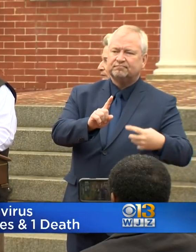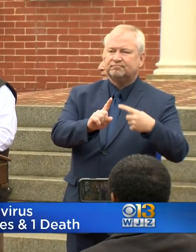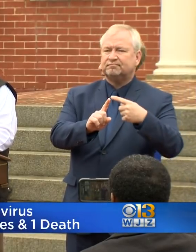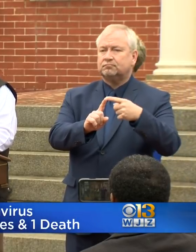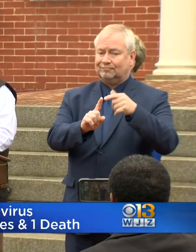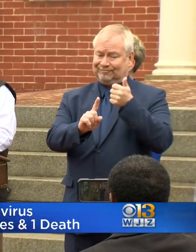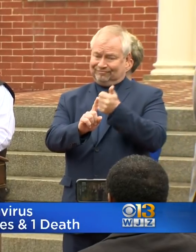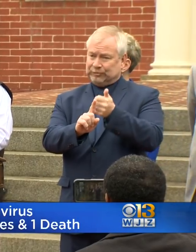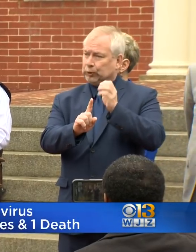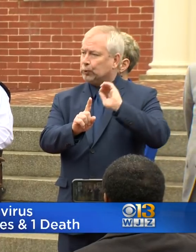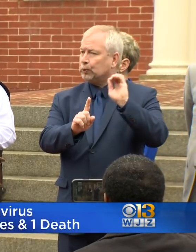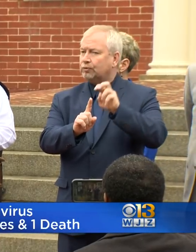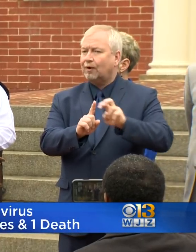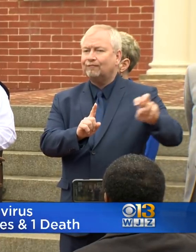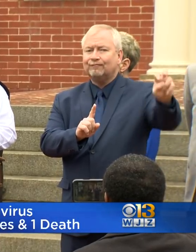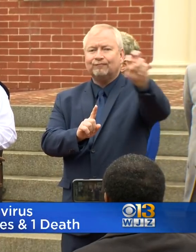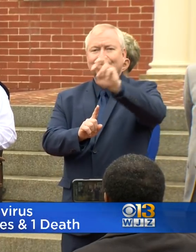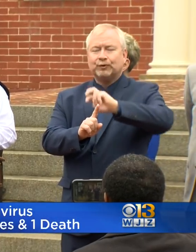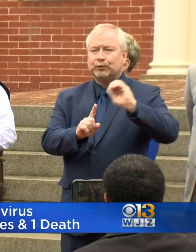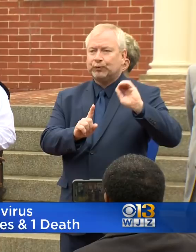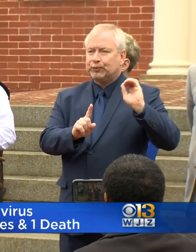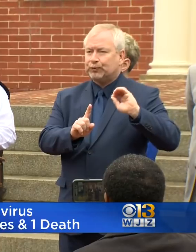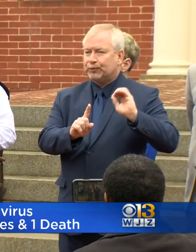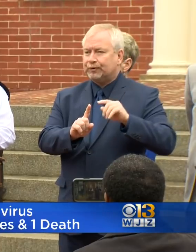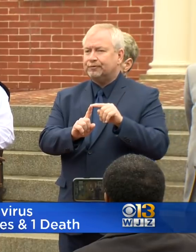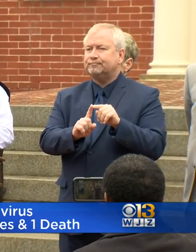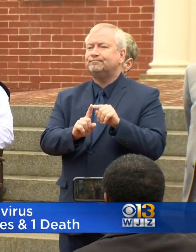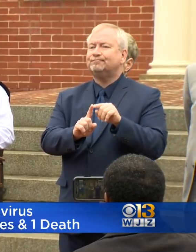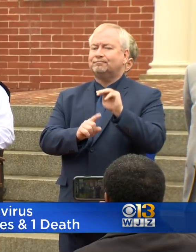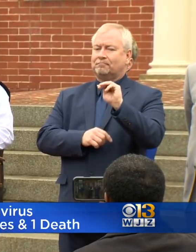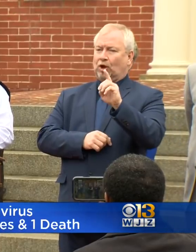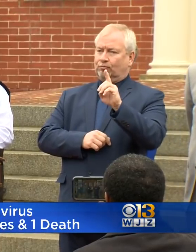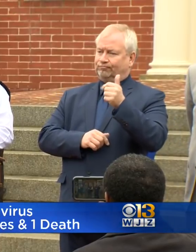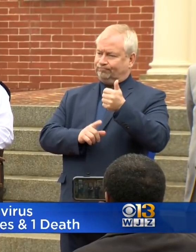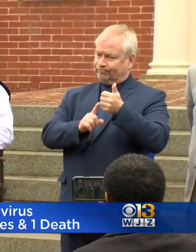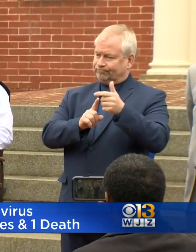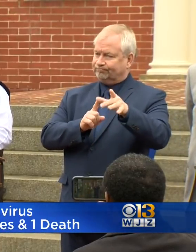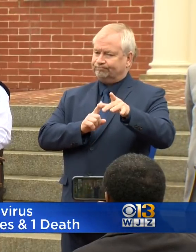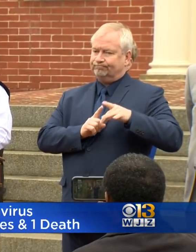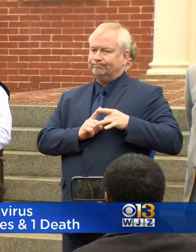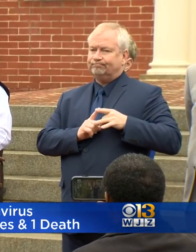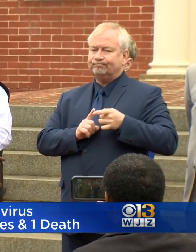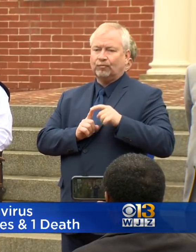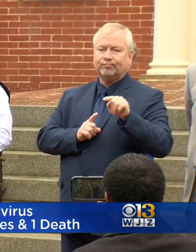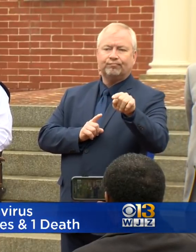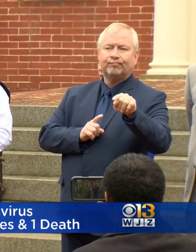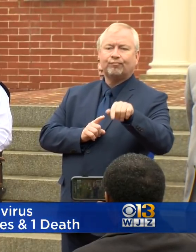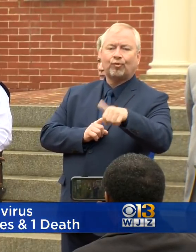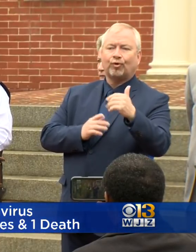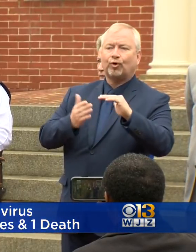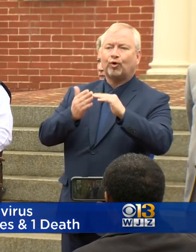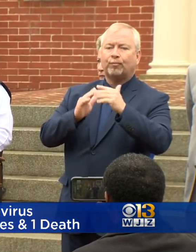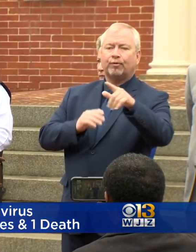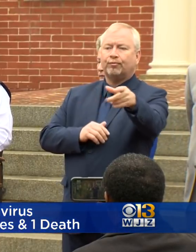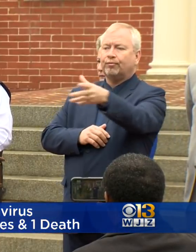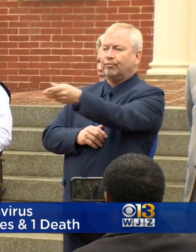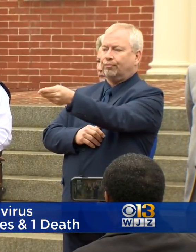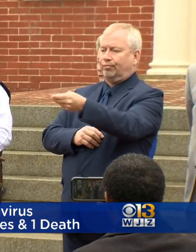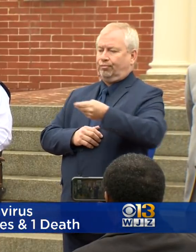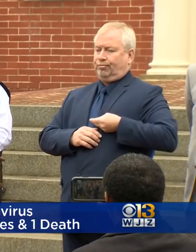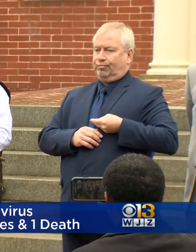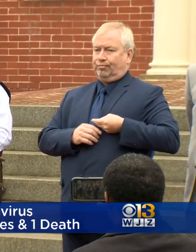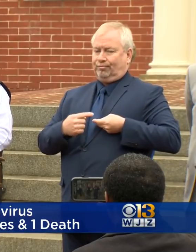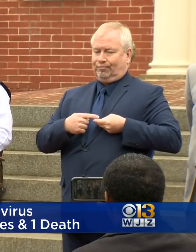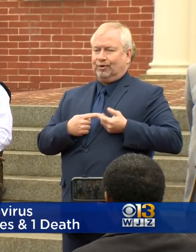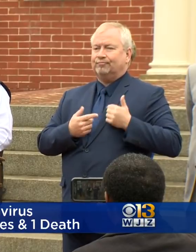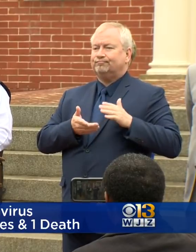history. This Marylander was infected with the virus through community transmission. And I know that